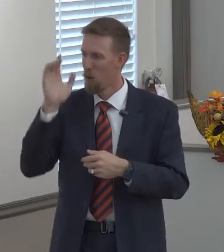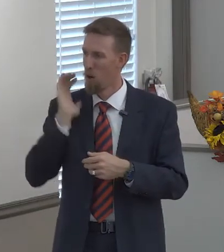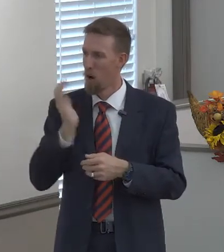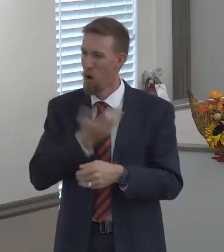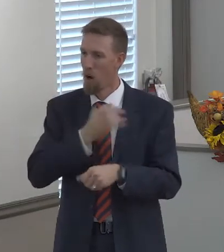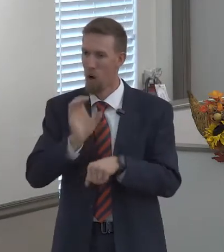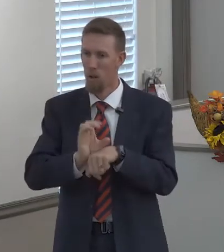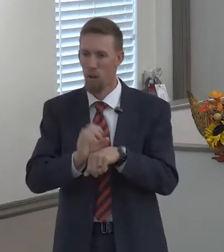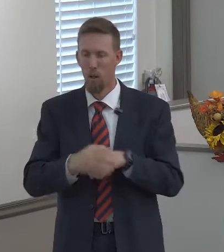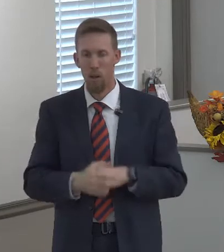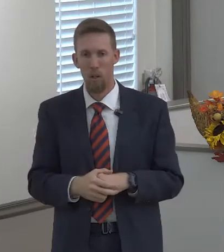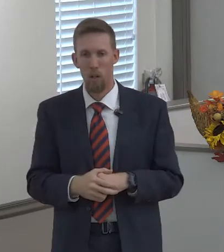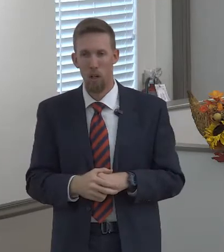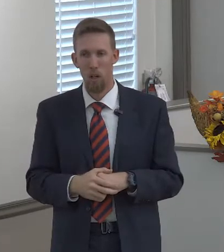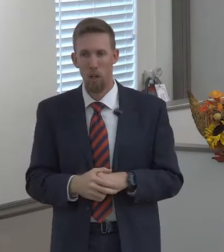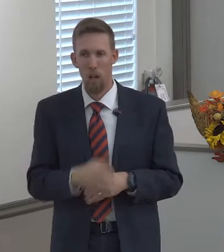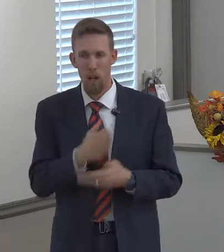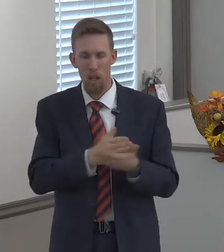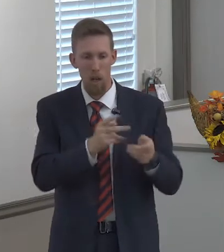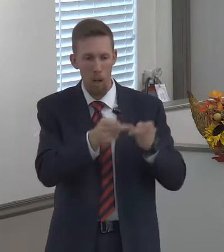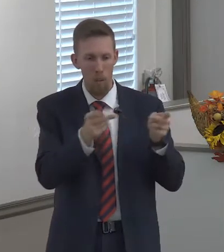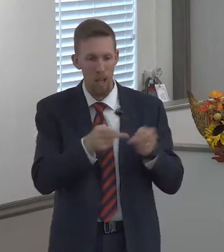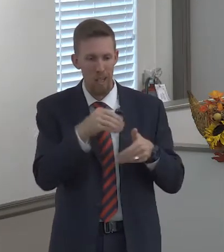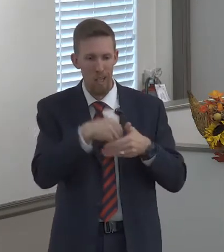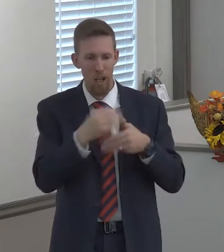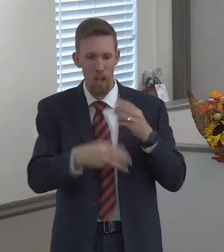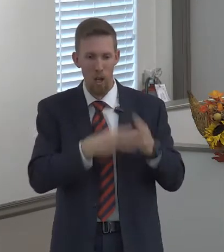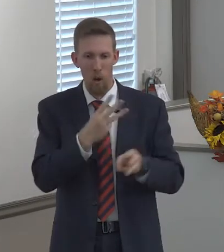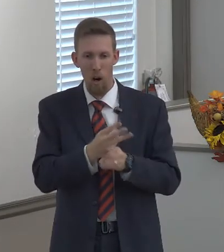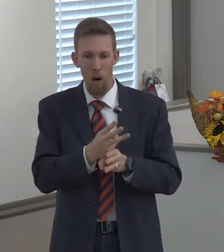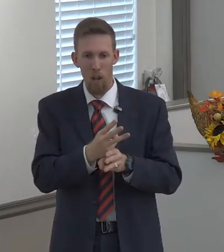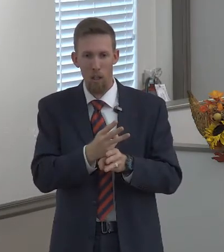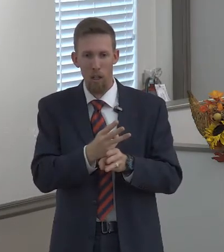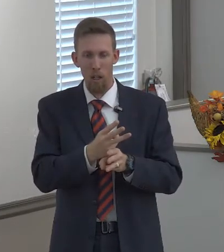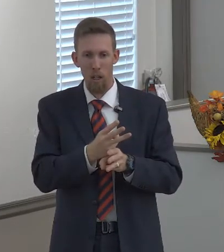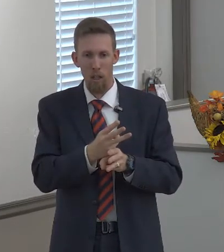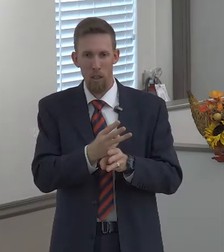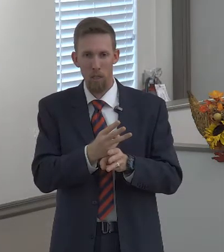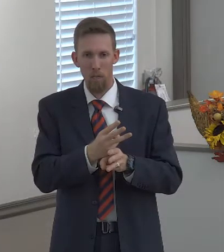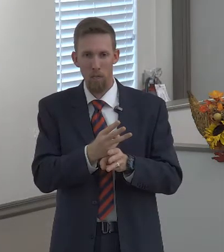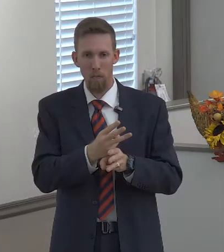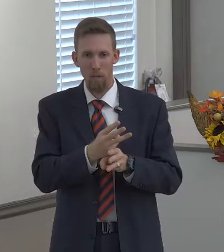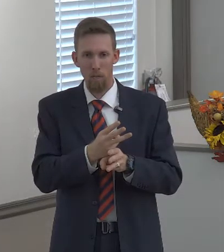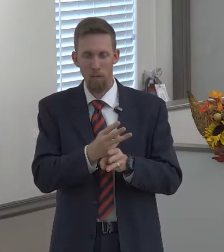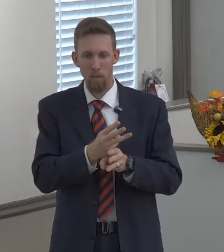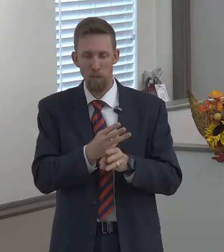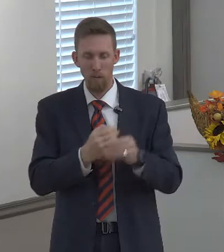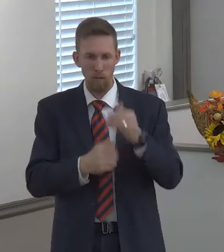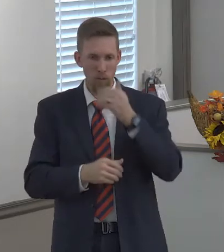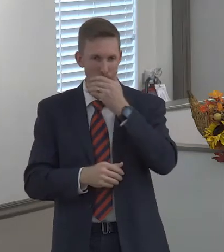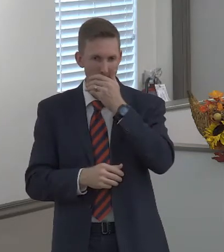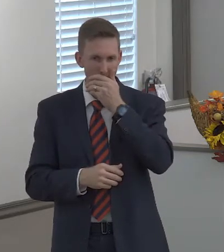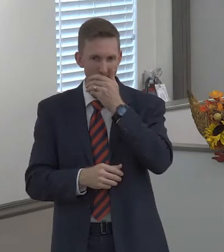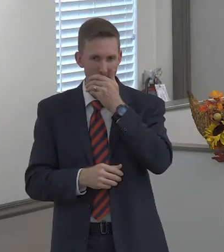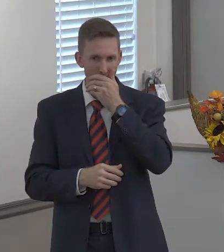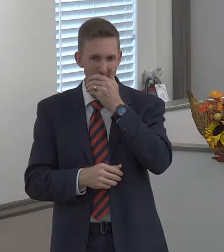few. You know, we've been called grandma and grandpa by more kids, more than our actual grandkids.